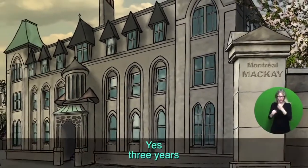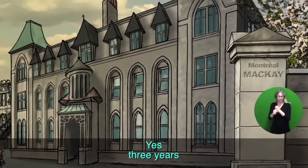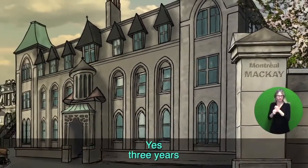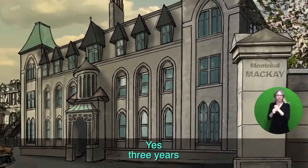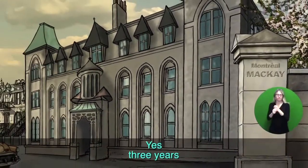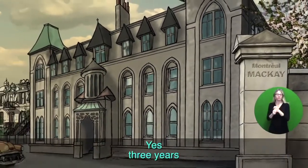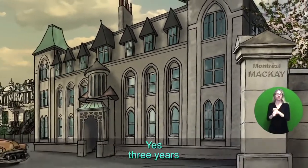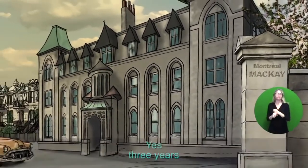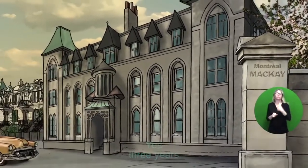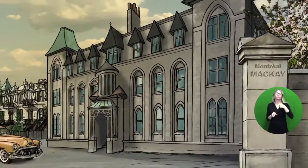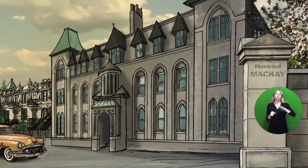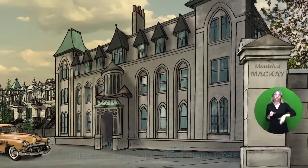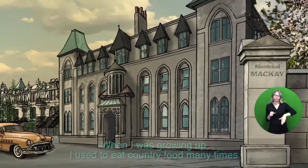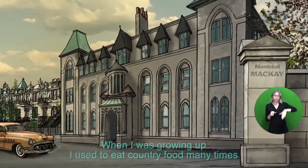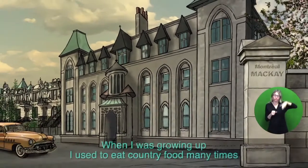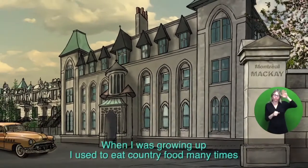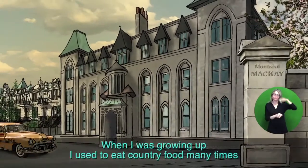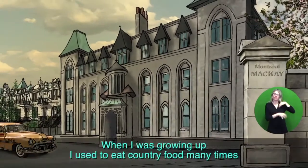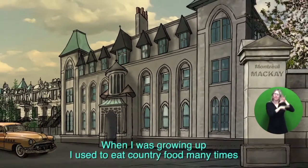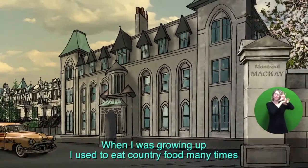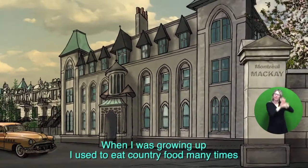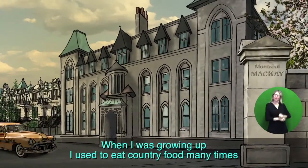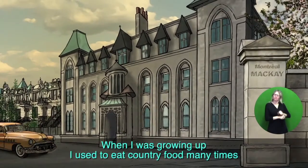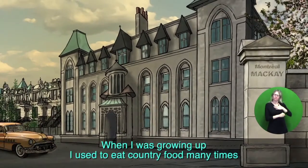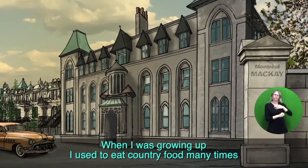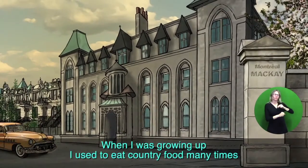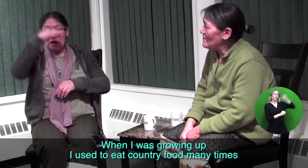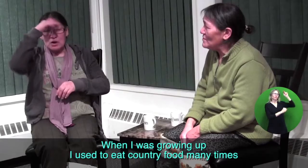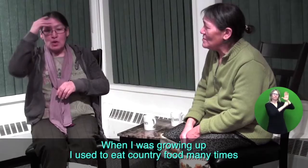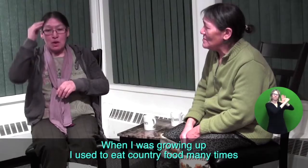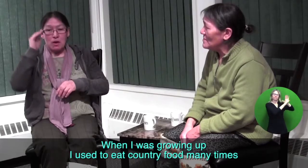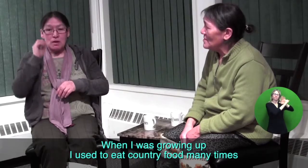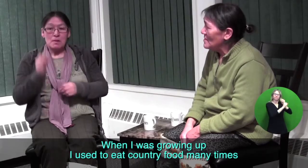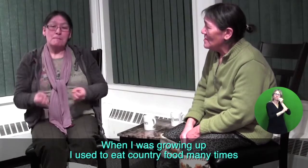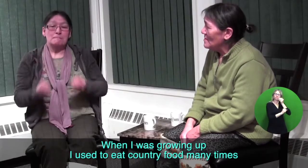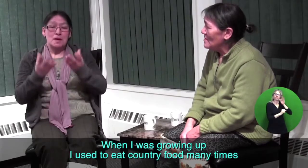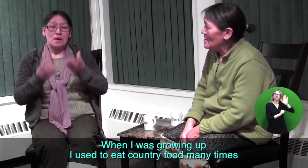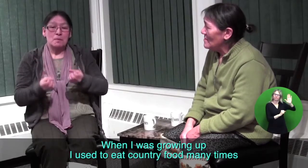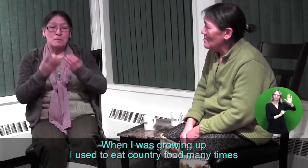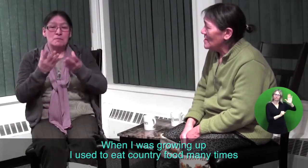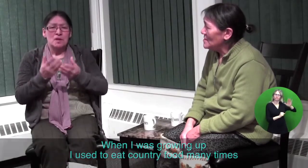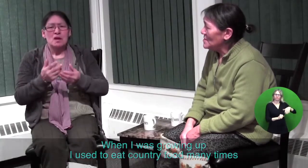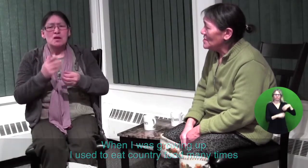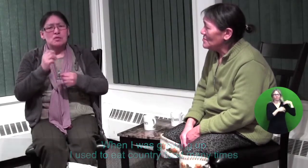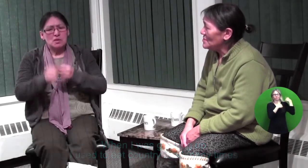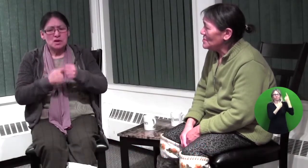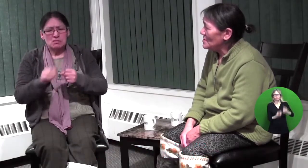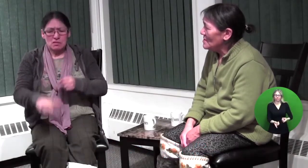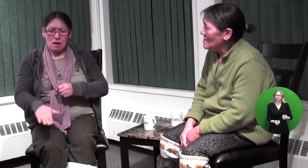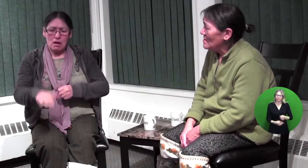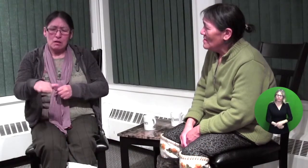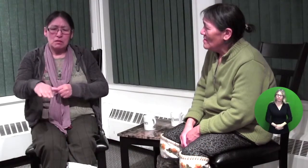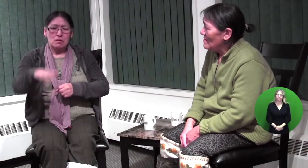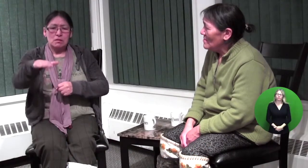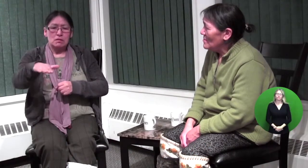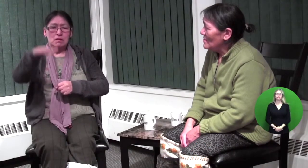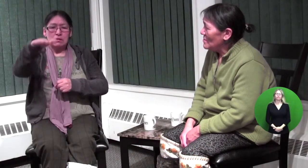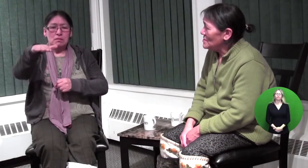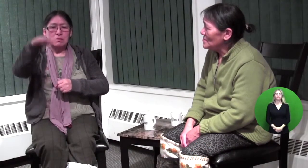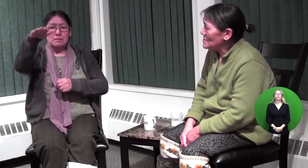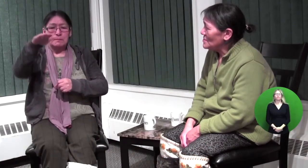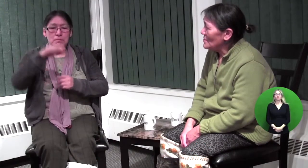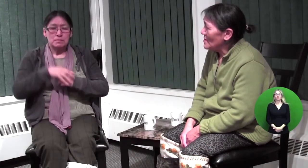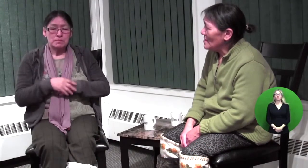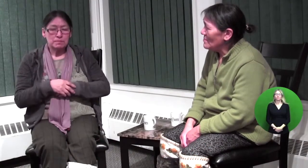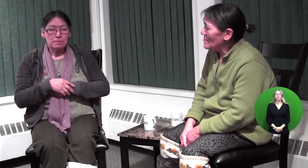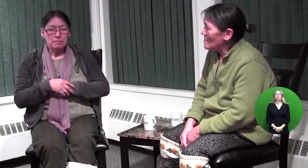Yeah, 3 years. When I was growing up, I used to eat country food many times.